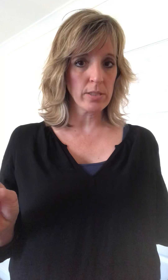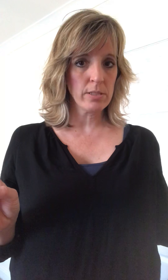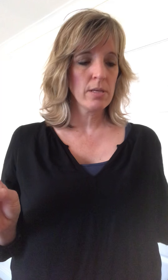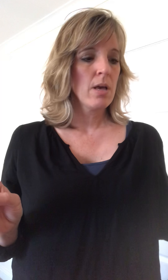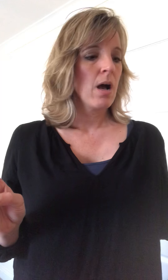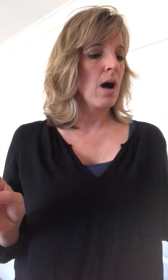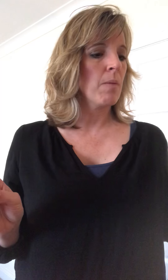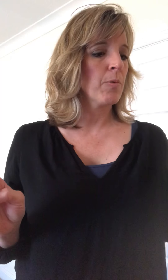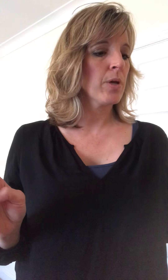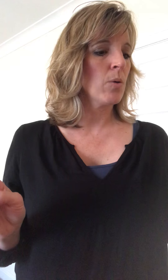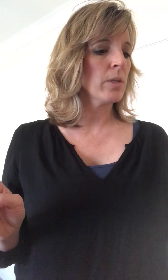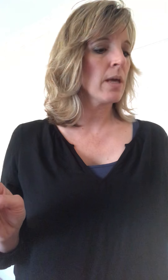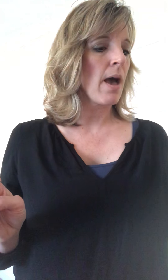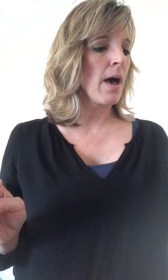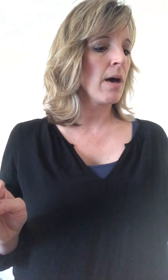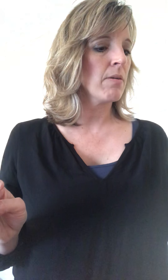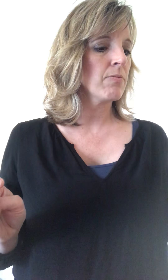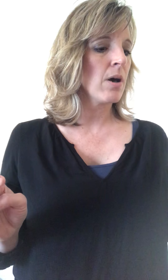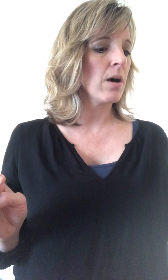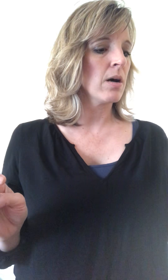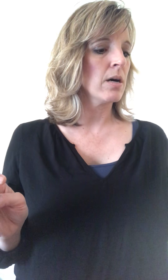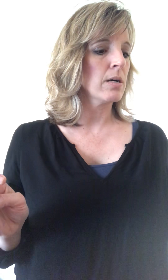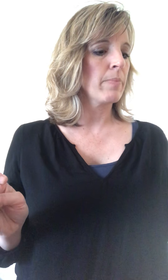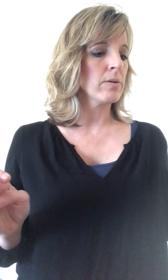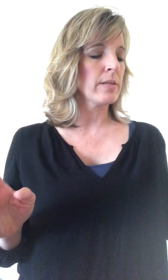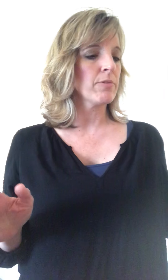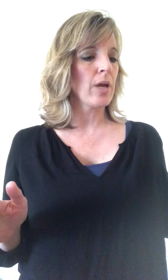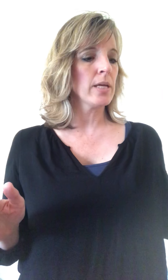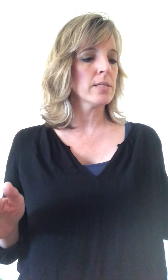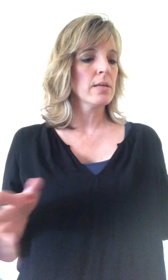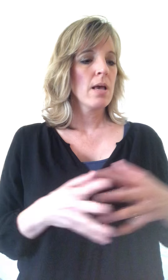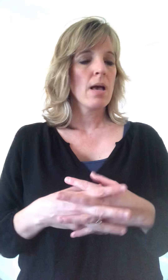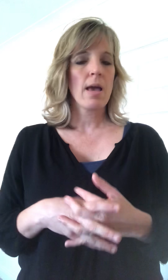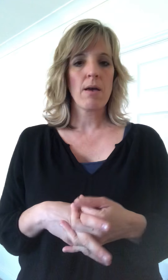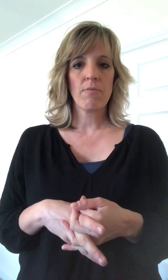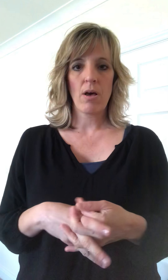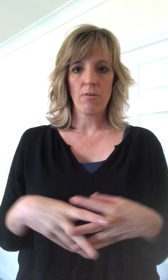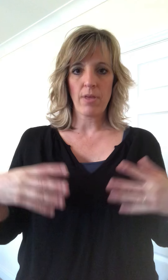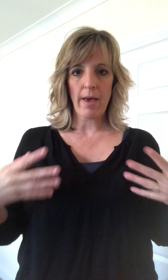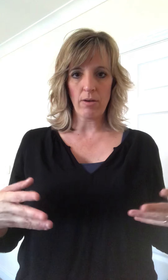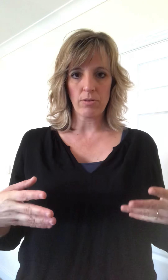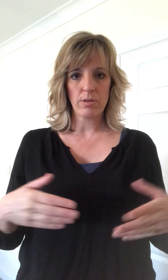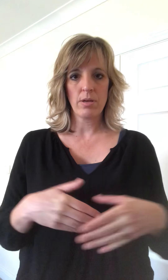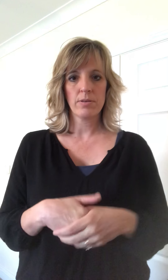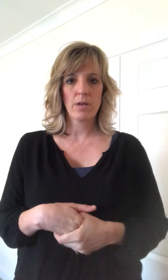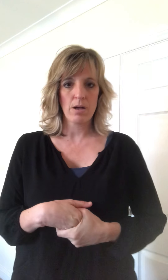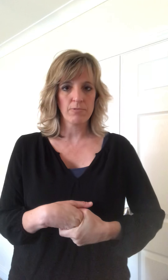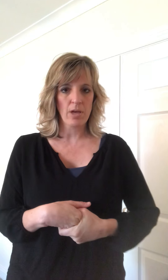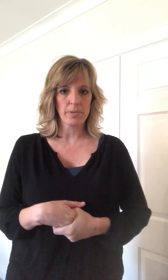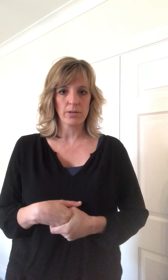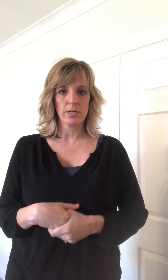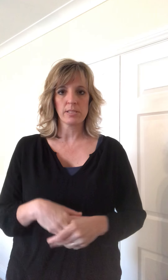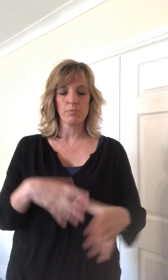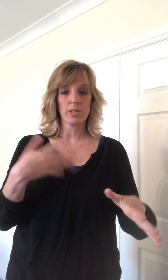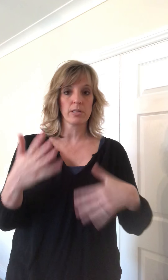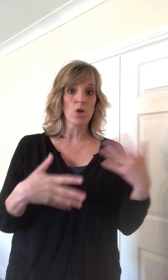ones. We only have about 7 or 8 of the health vocabulary, because then we're going to